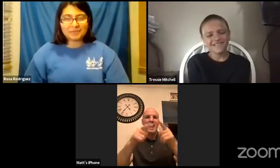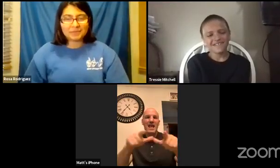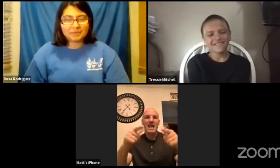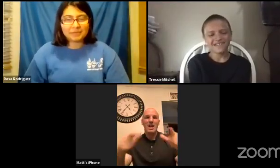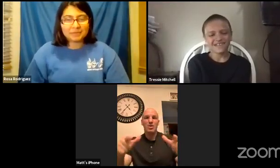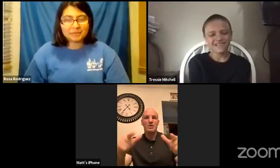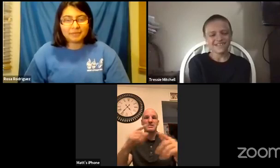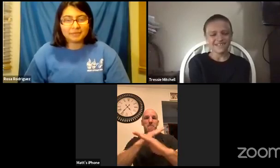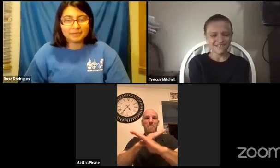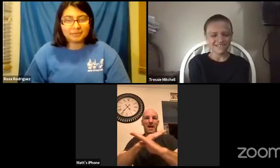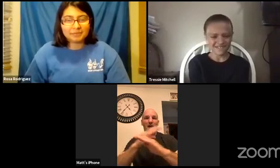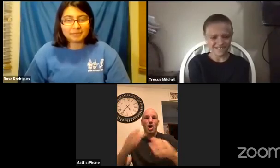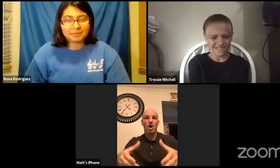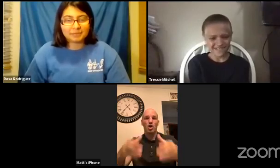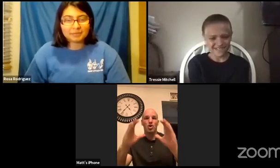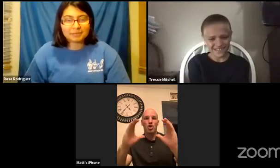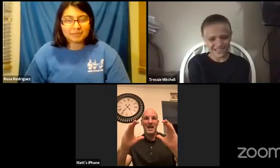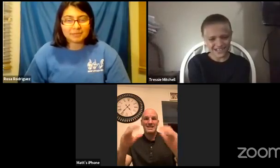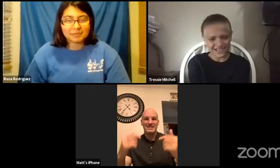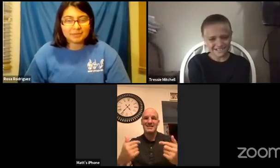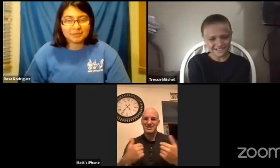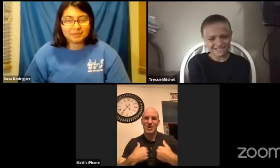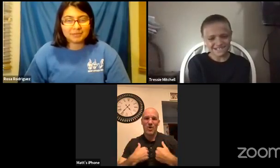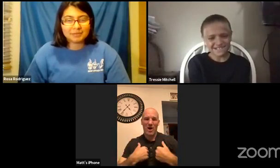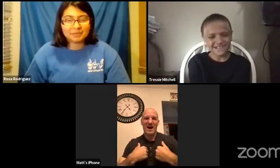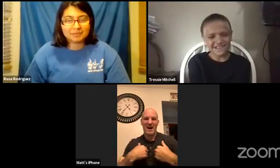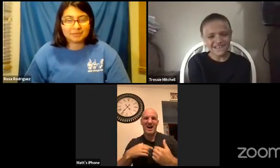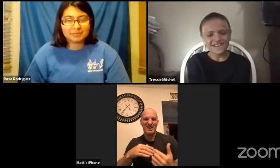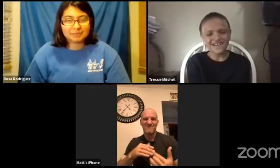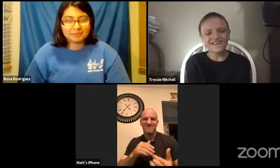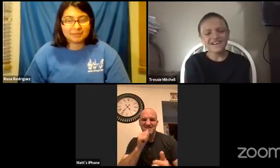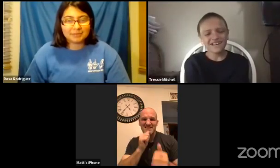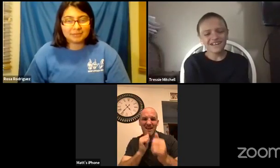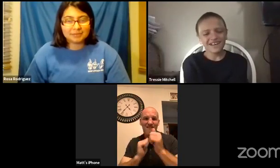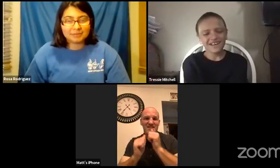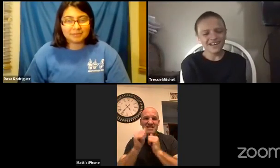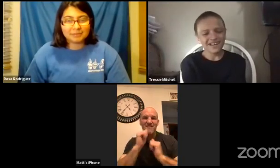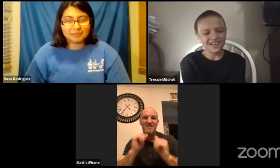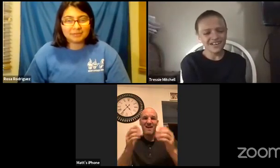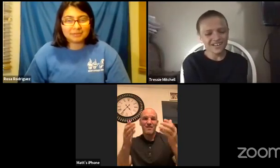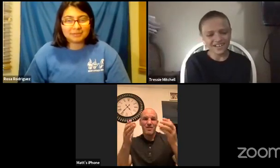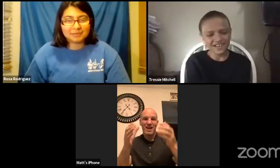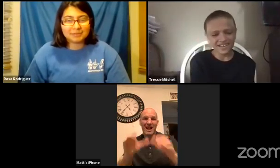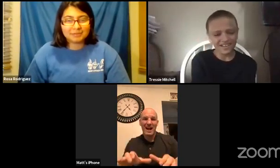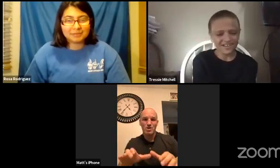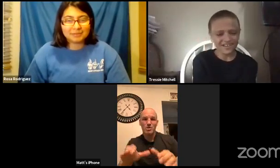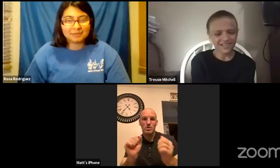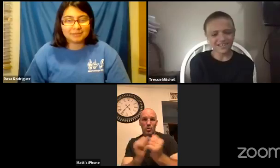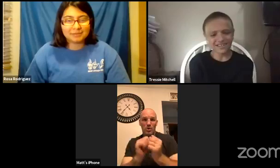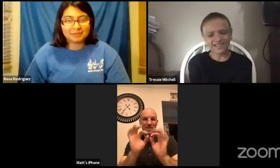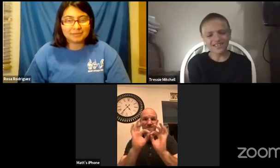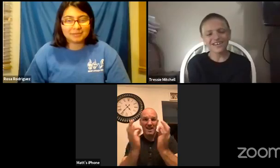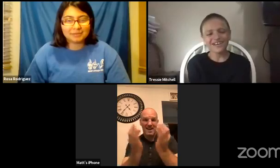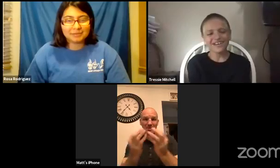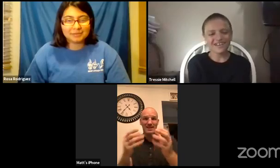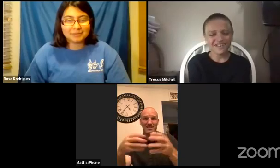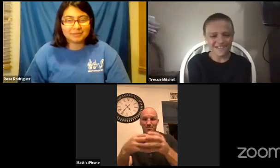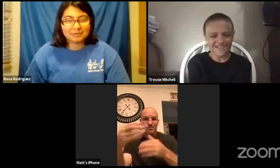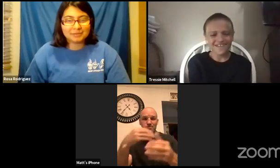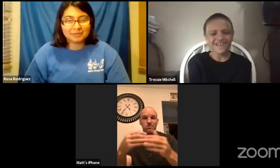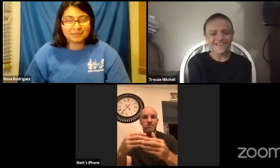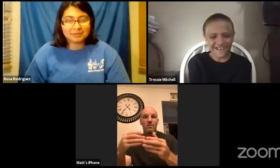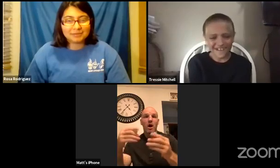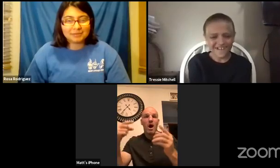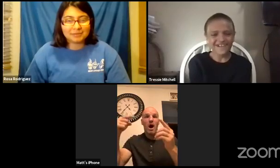with my behavior, which was lack of communication. It was really just a language barrier more than anything. We tried to learn a few signs,